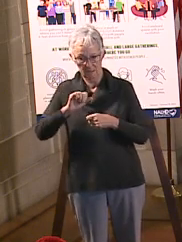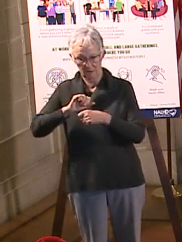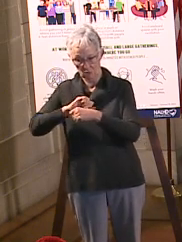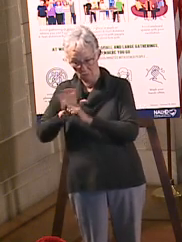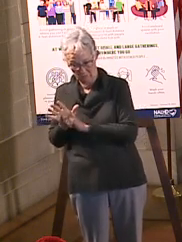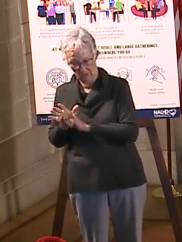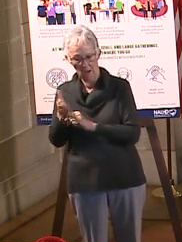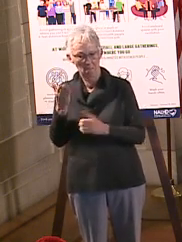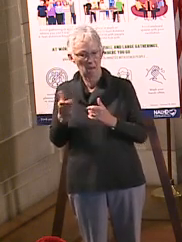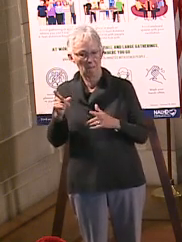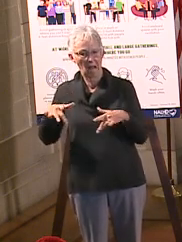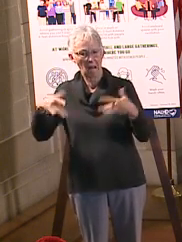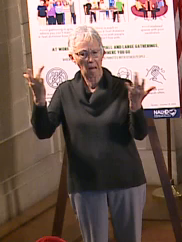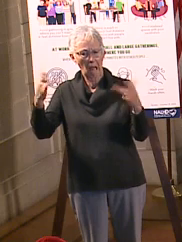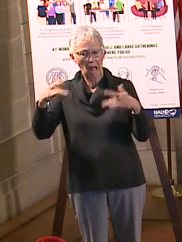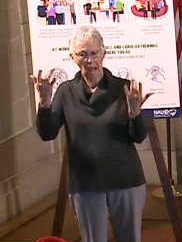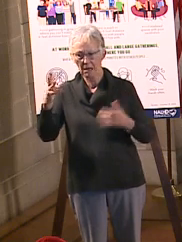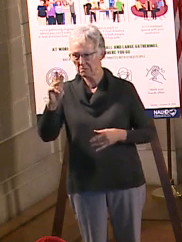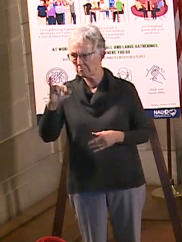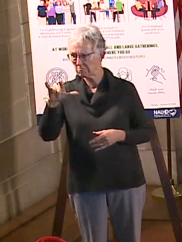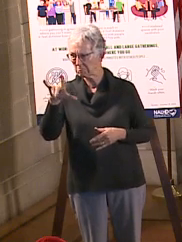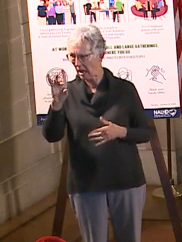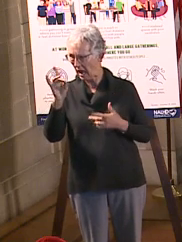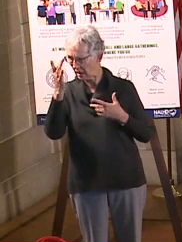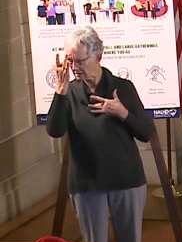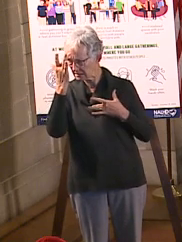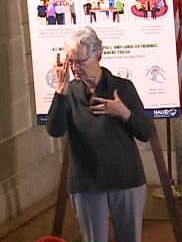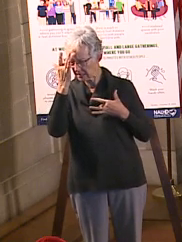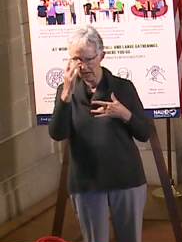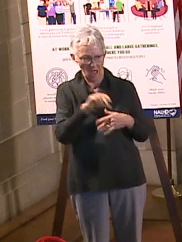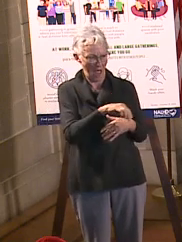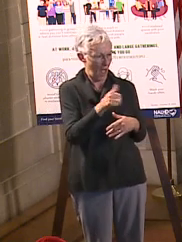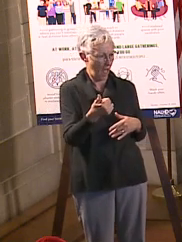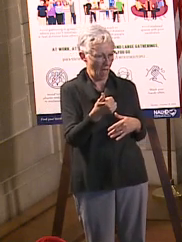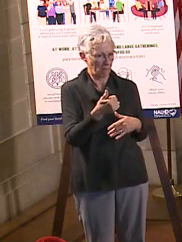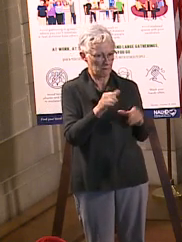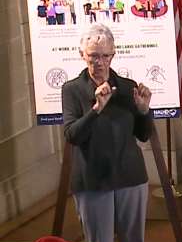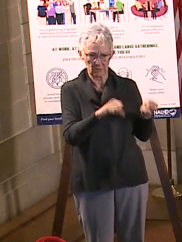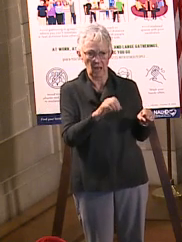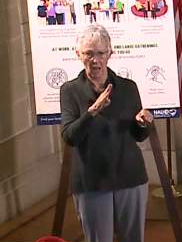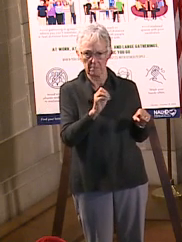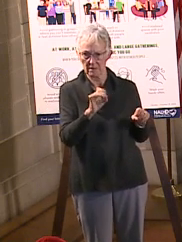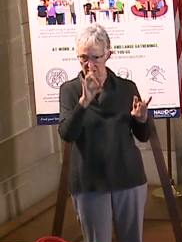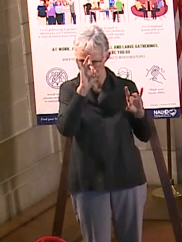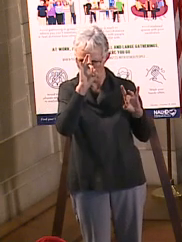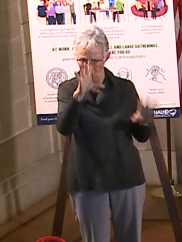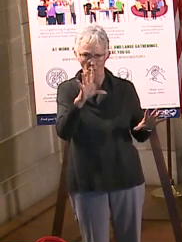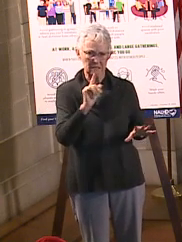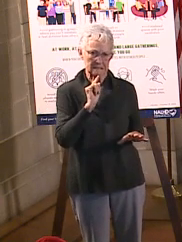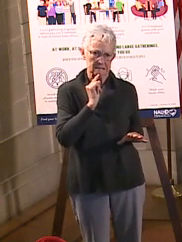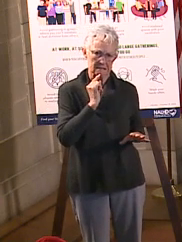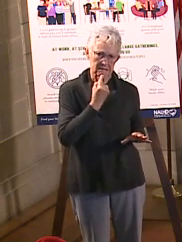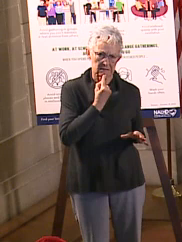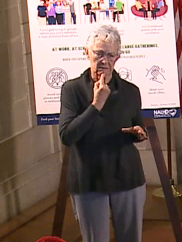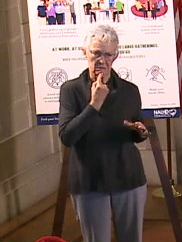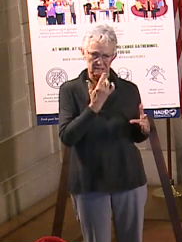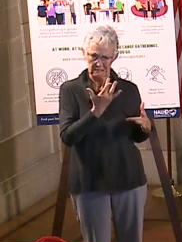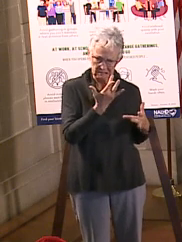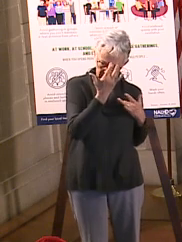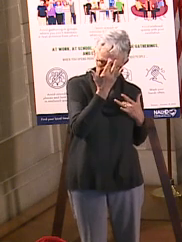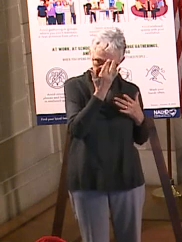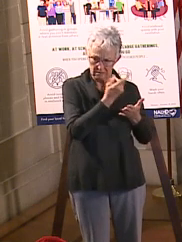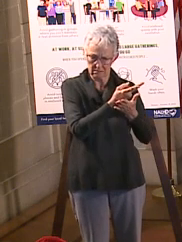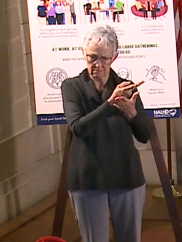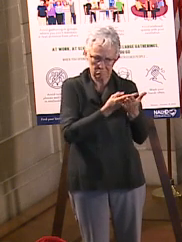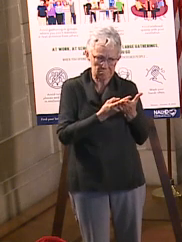be severely impacted, and there's just no way to tell who that is going to be. So we want to make sure that we're slowing down the spread of the